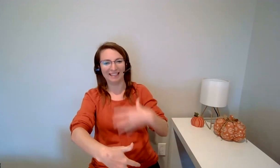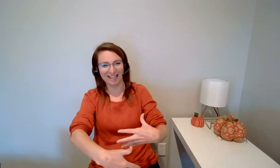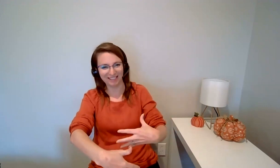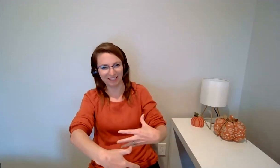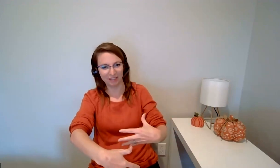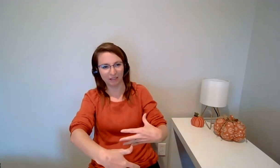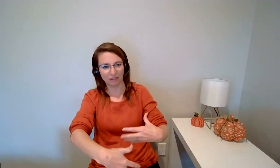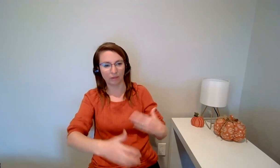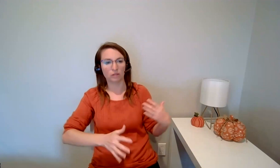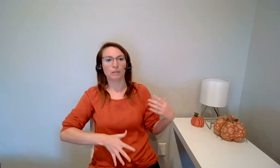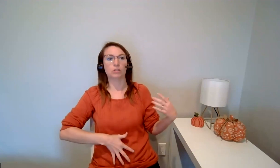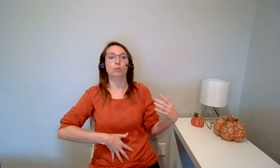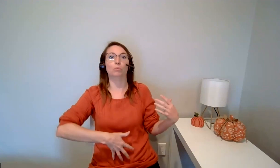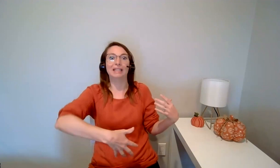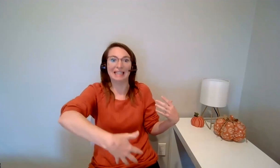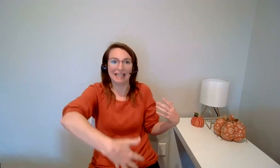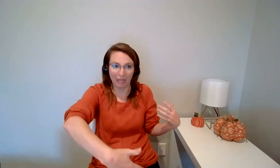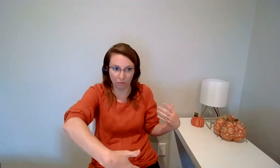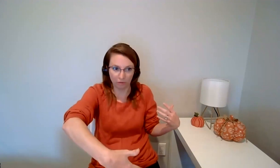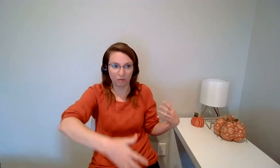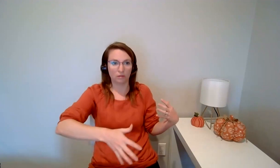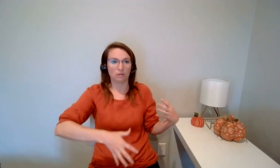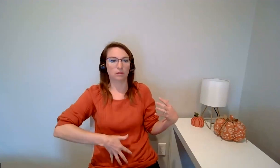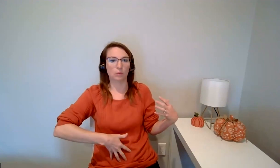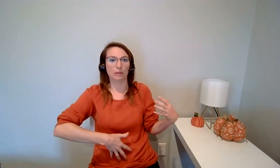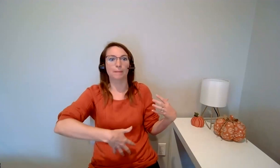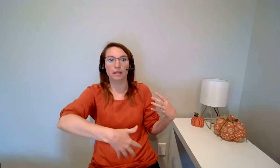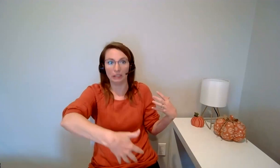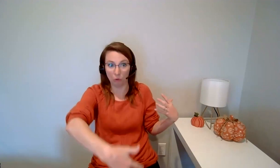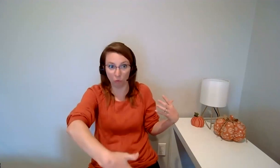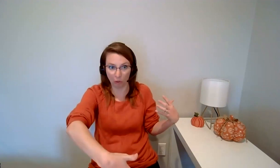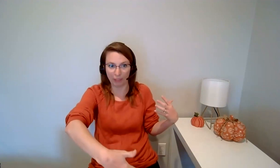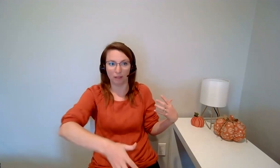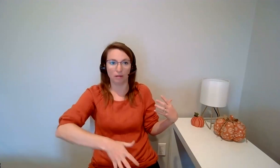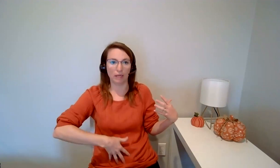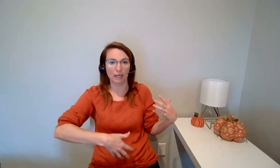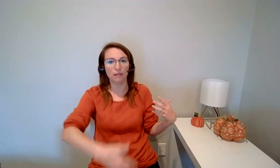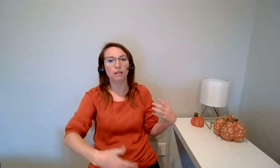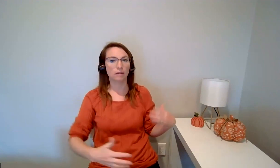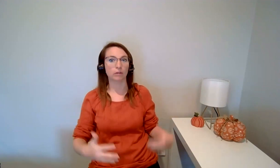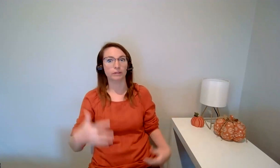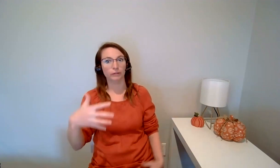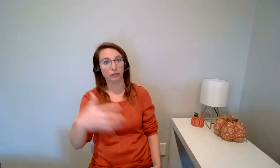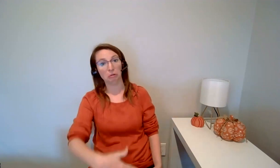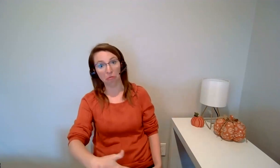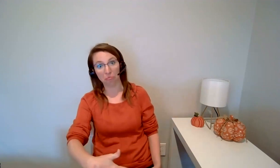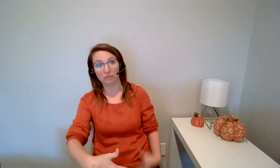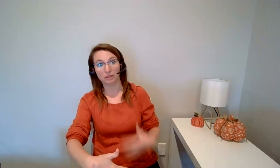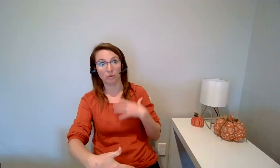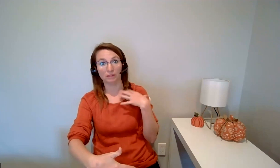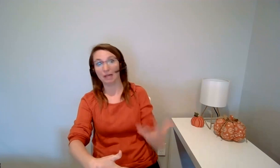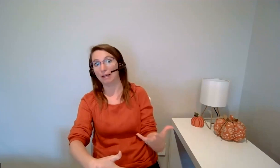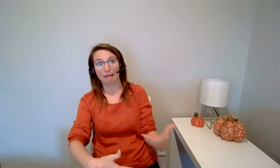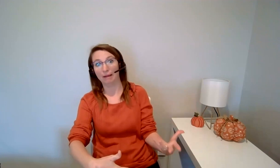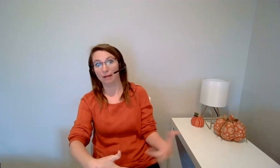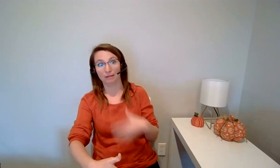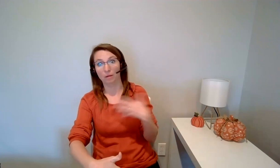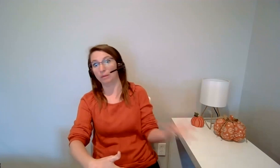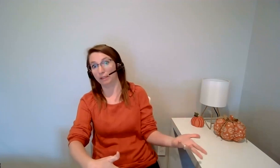gut. Okay, so make sure you're bringing it out, showing the belly growing, okay? Versus just, ooh, someone got a gut and it's always